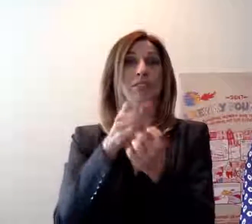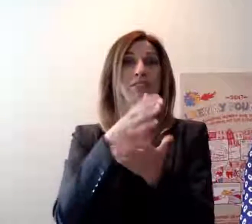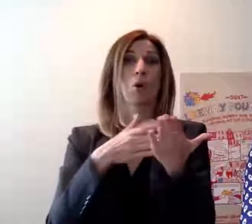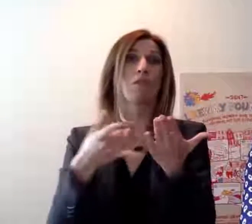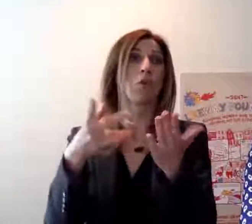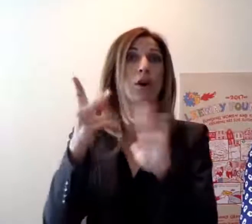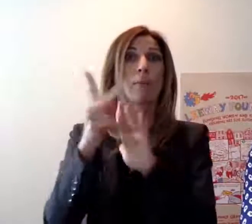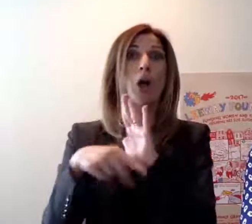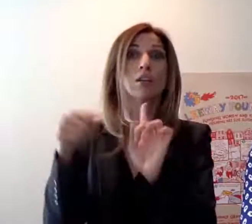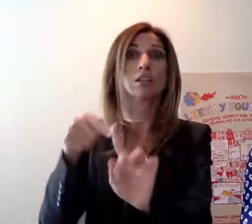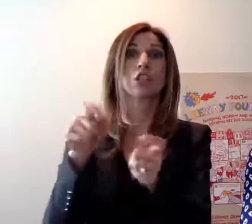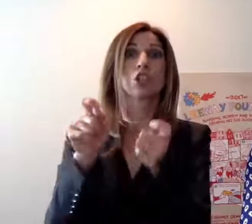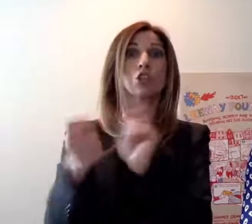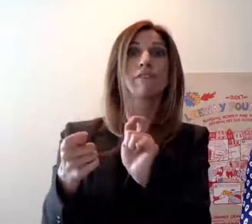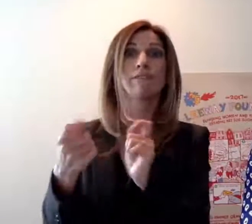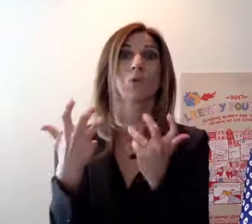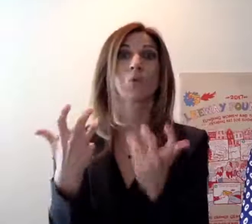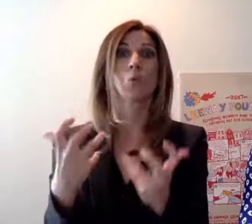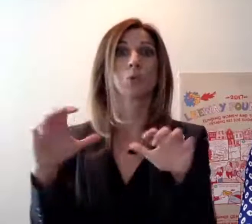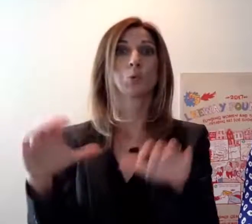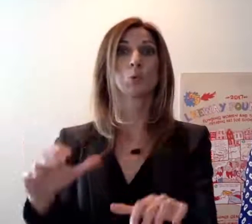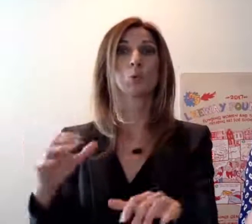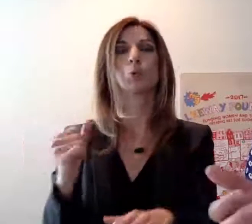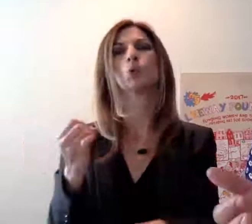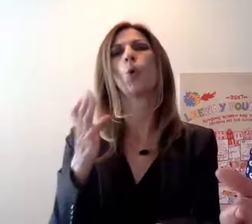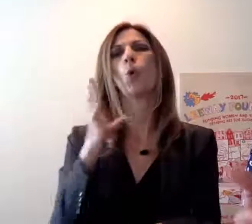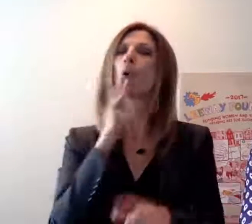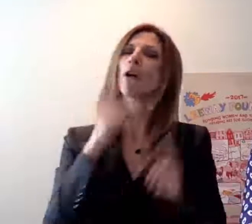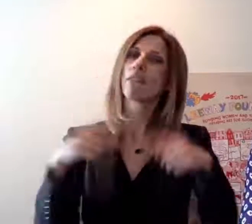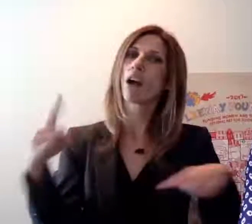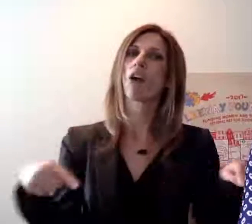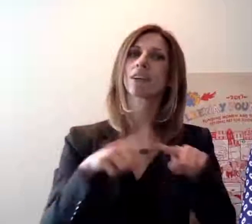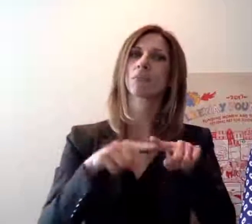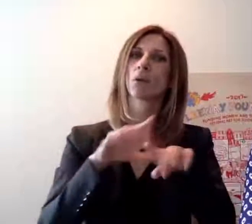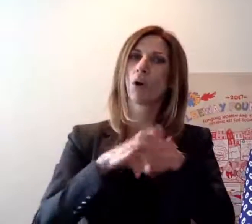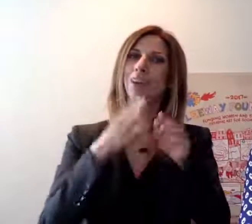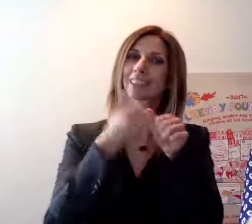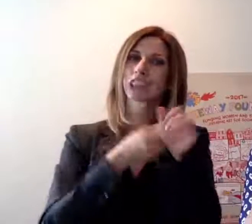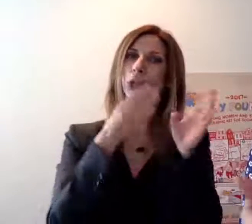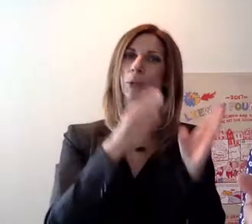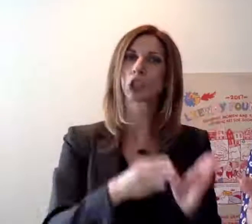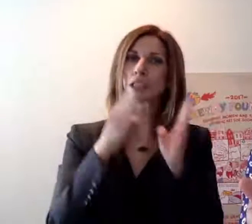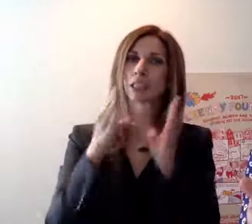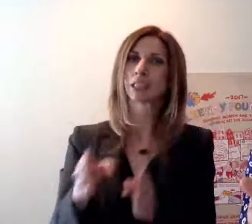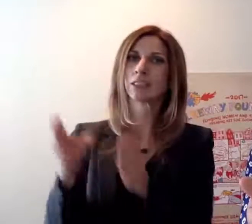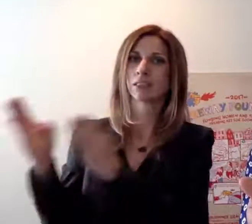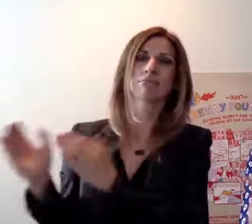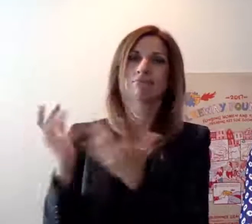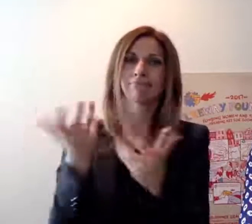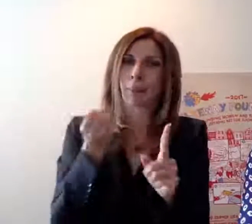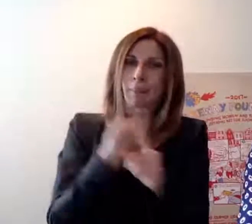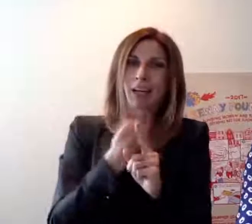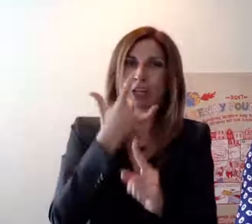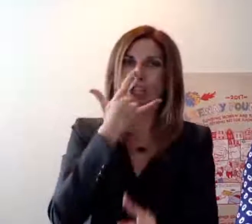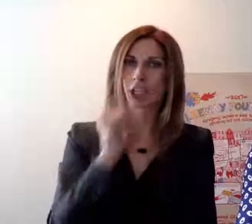policy shift that they're trying to do? So it will vary from person to person what that impact looks